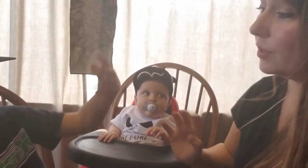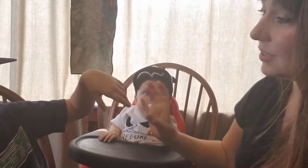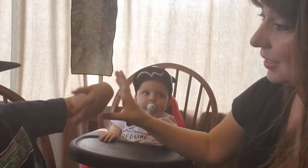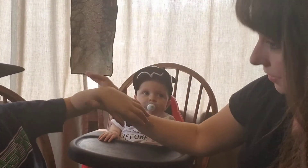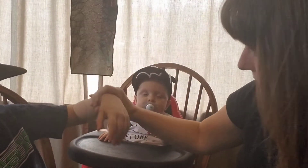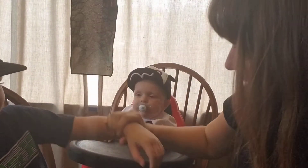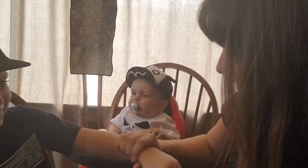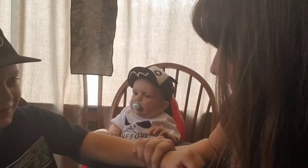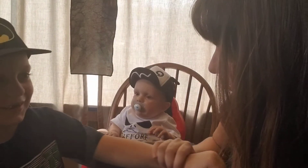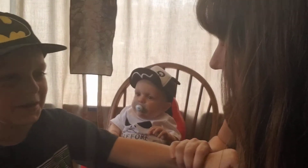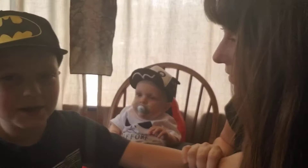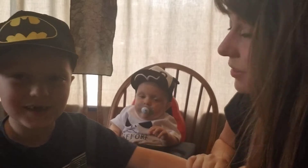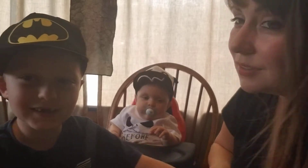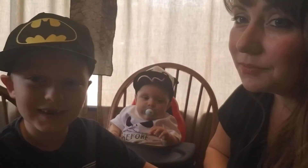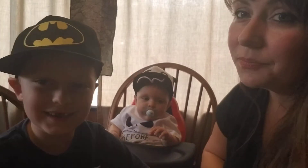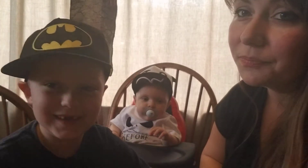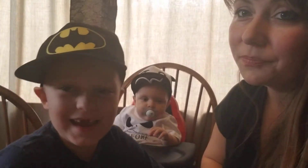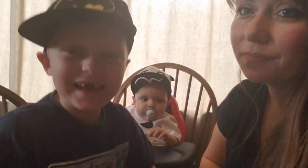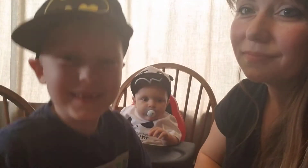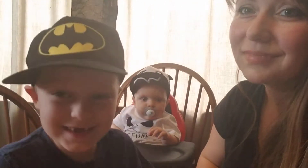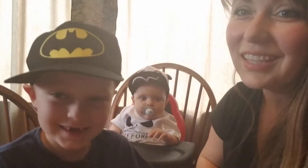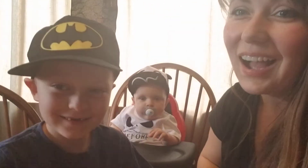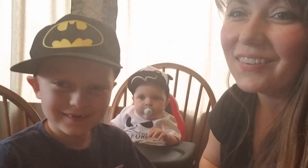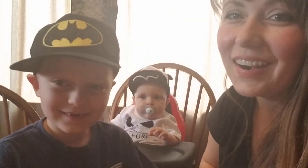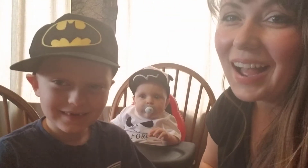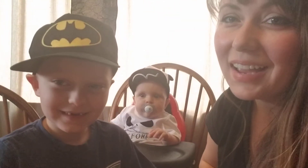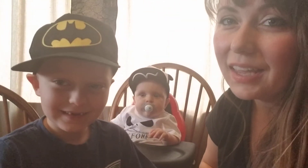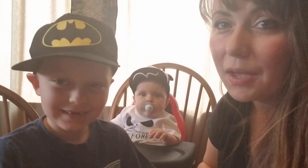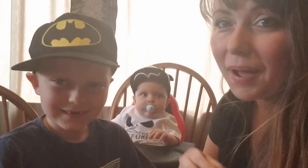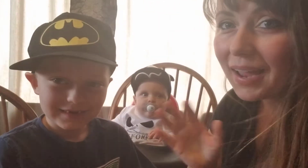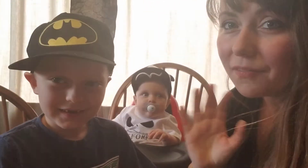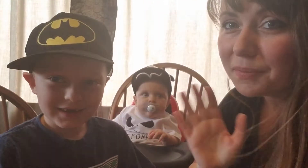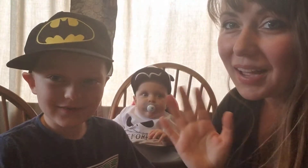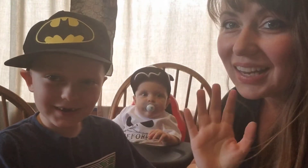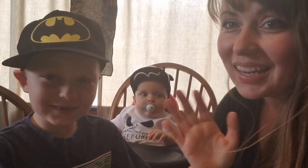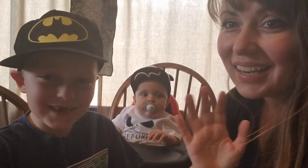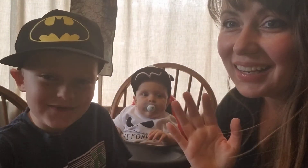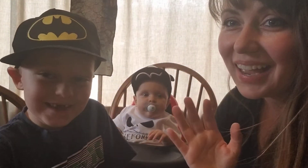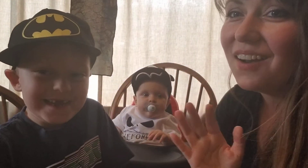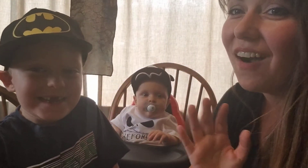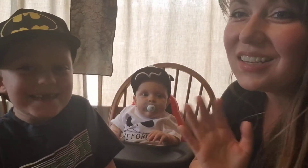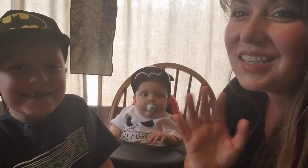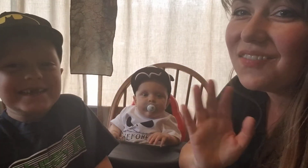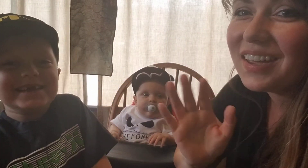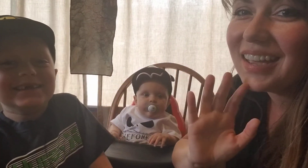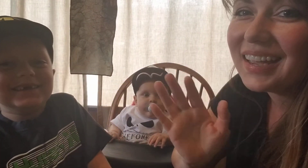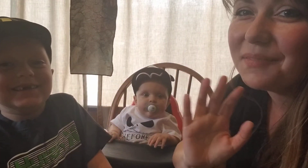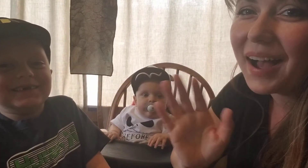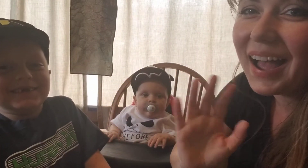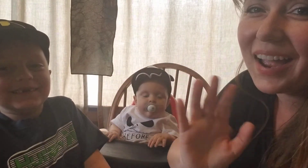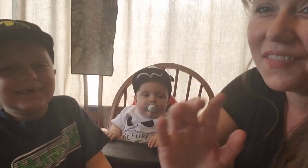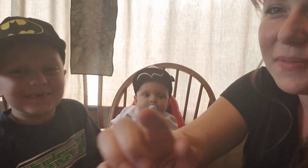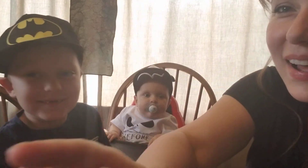excited, right? Uh-huh. I'm going to eat candy. All right. Okay. Bye, everybody. And TV. And watch TV. Bye, everybody.